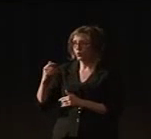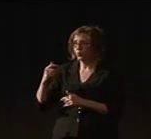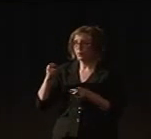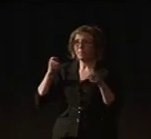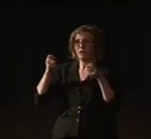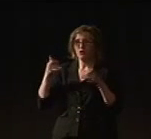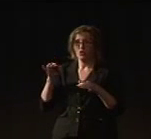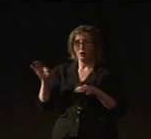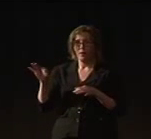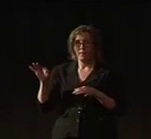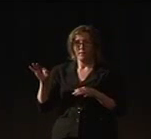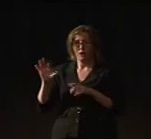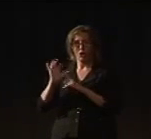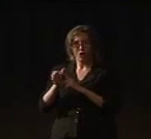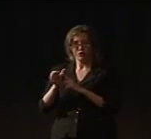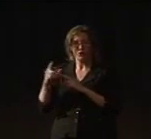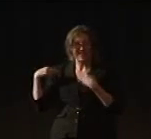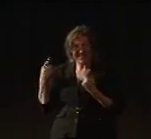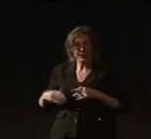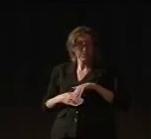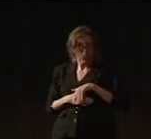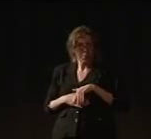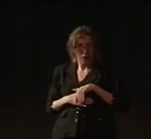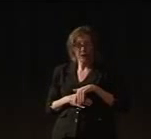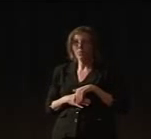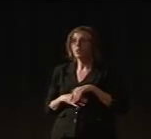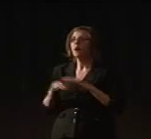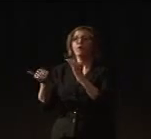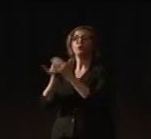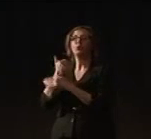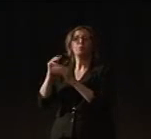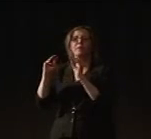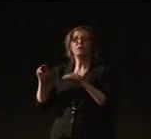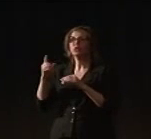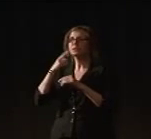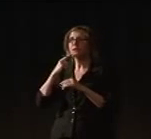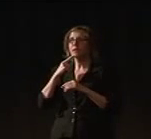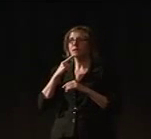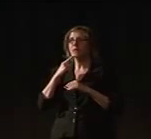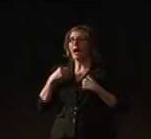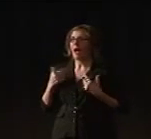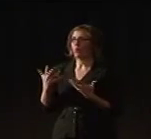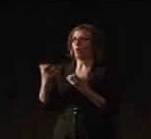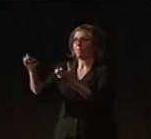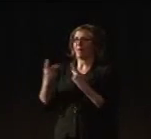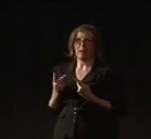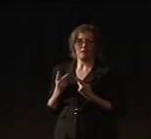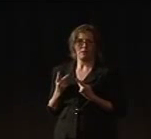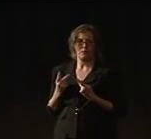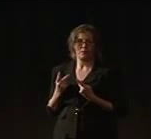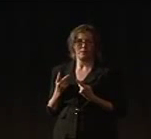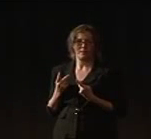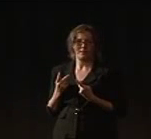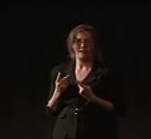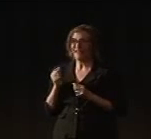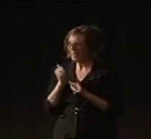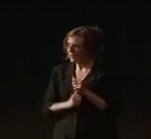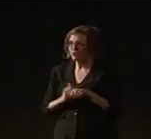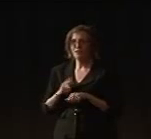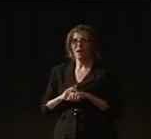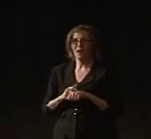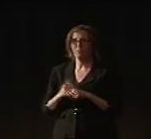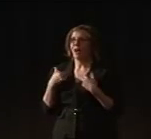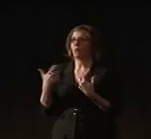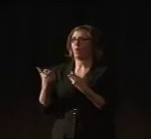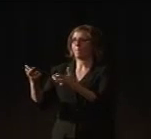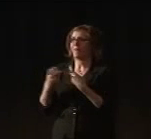Bonaparte, the Minister of Italian Culture asks for the thing to be given back to it. And it never worked,